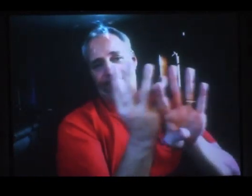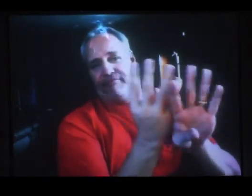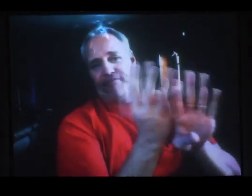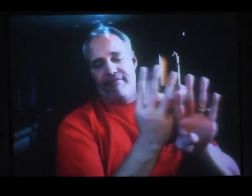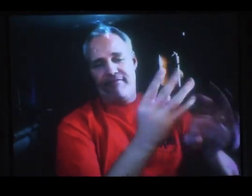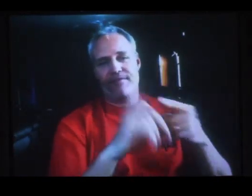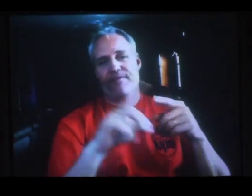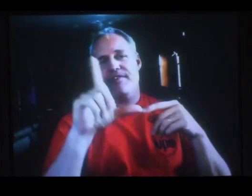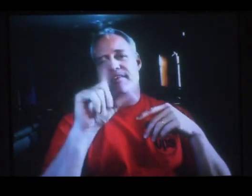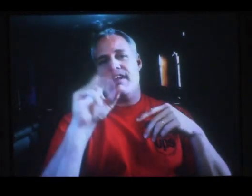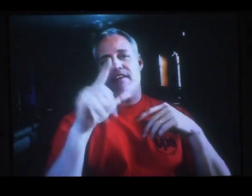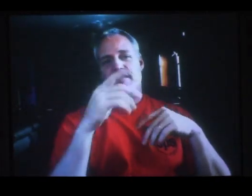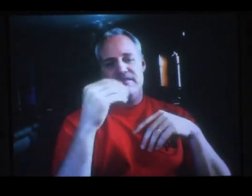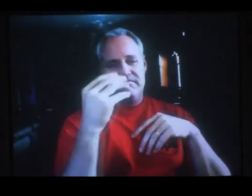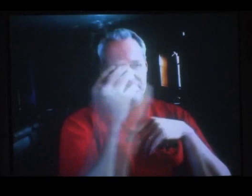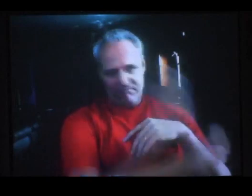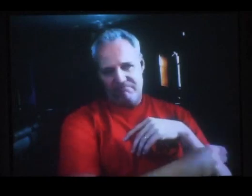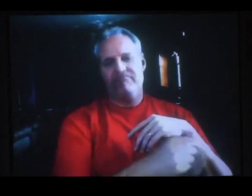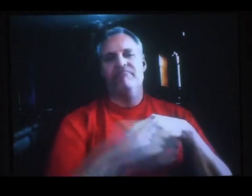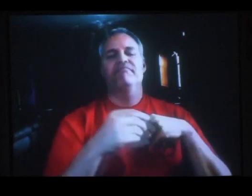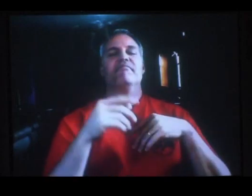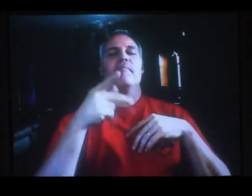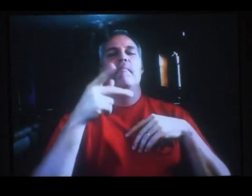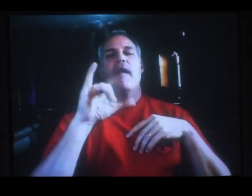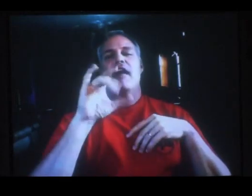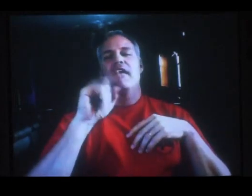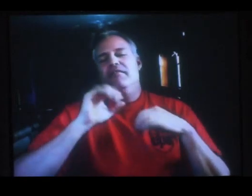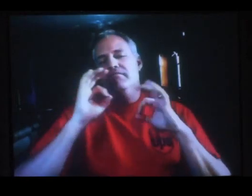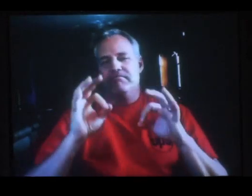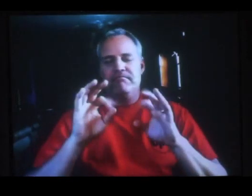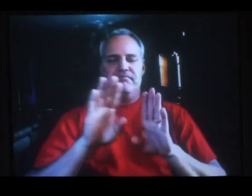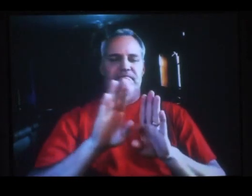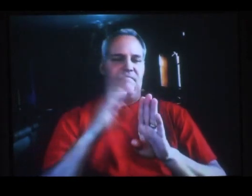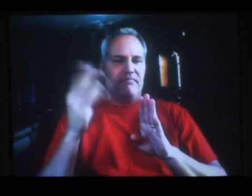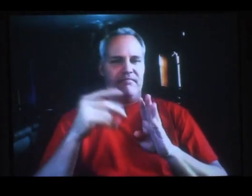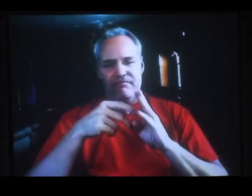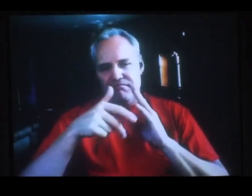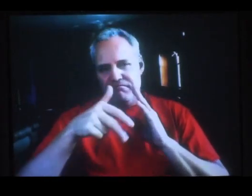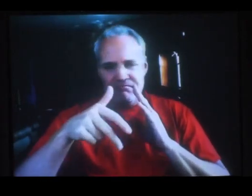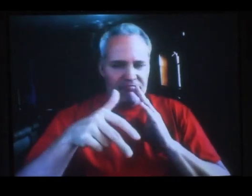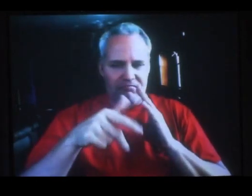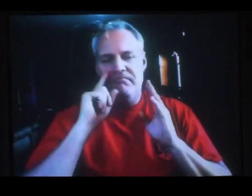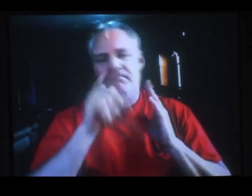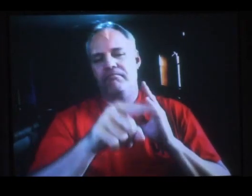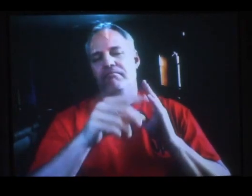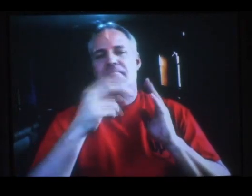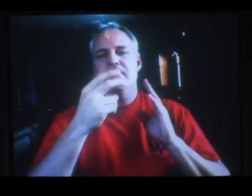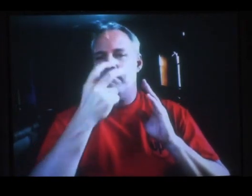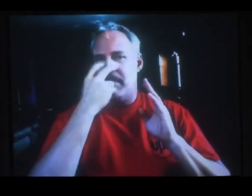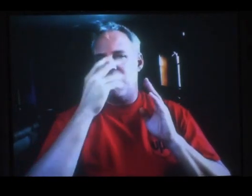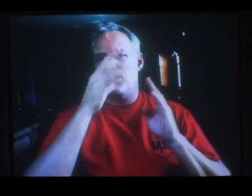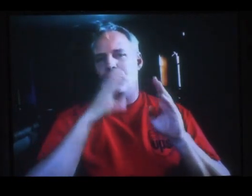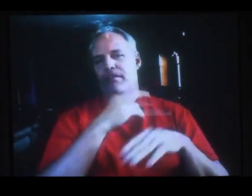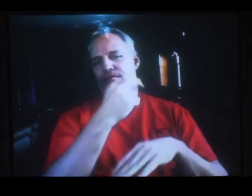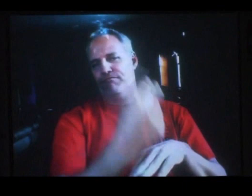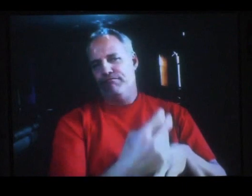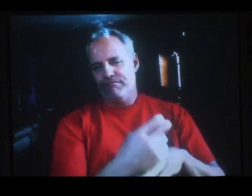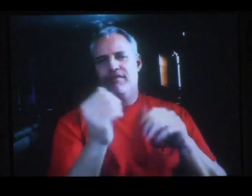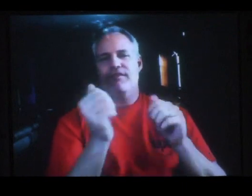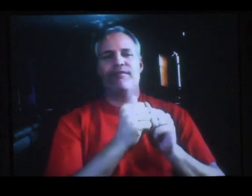everything. So, then the pilot decides that he's going to leave too. So he starts to, walk out, and he notices that there's a blind woman sitting